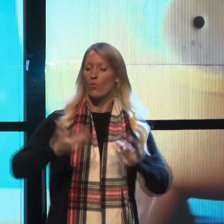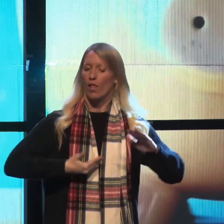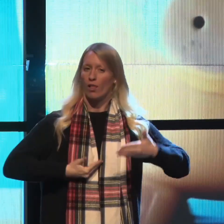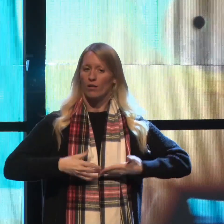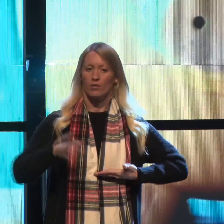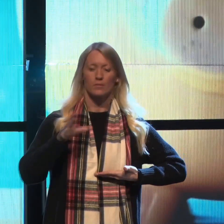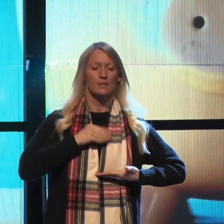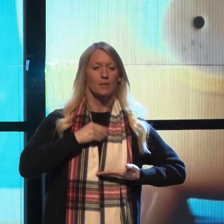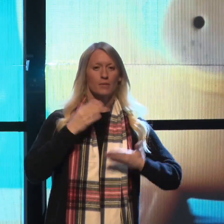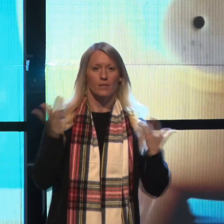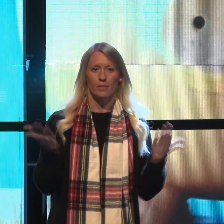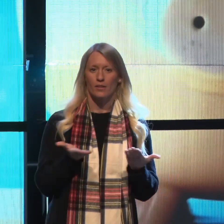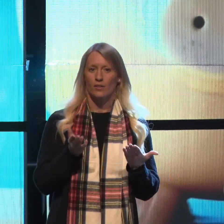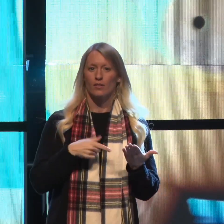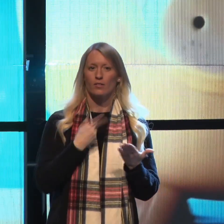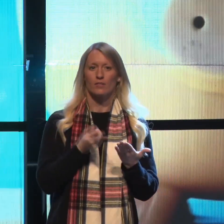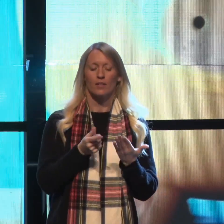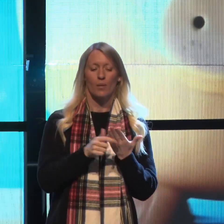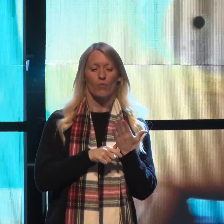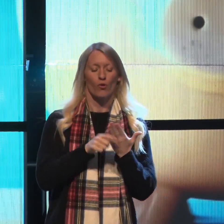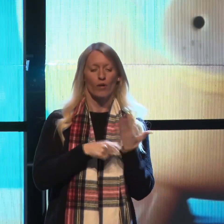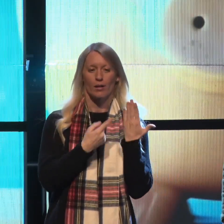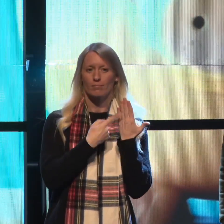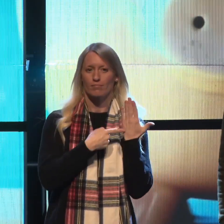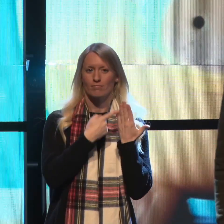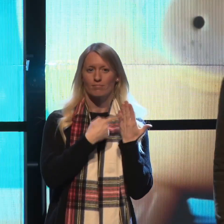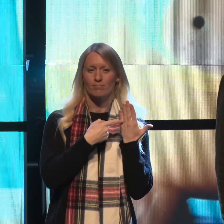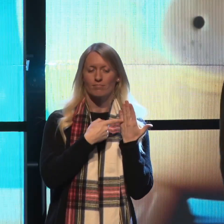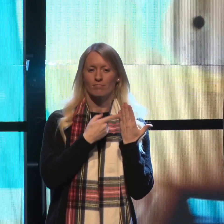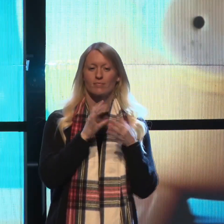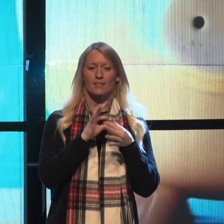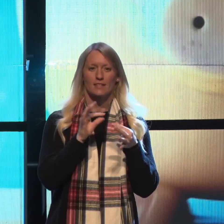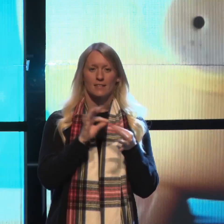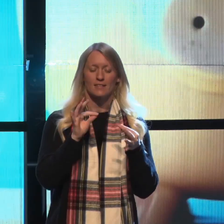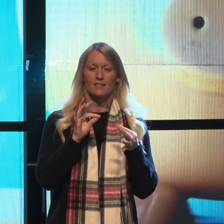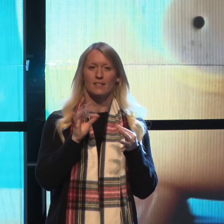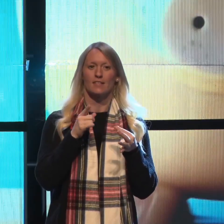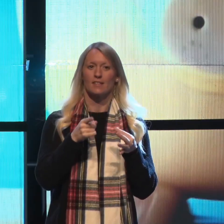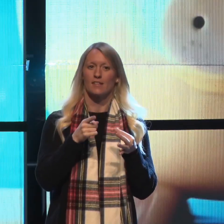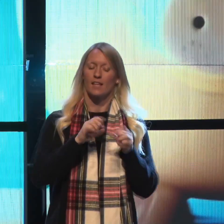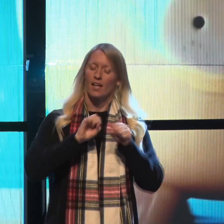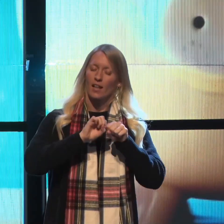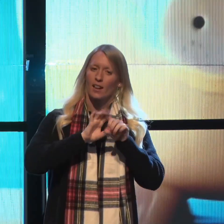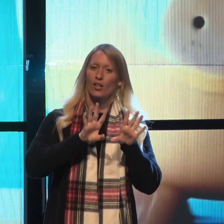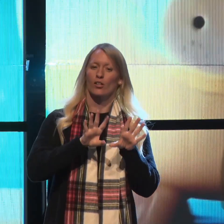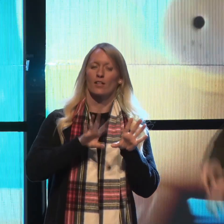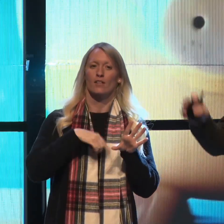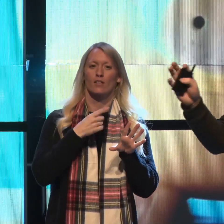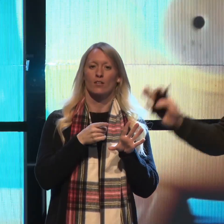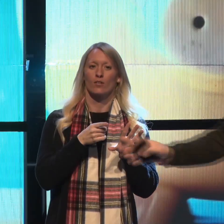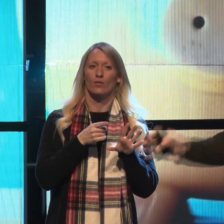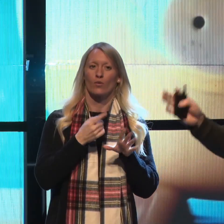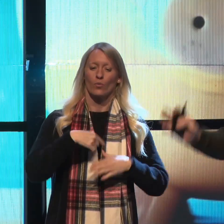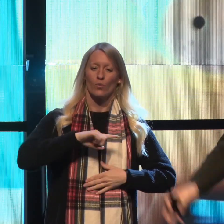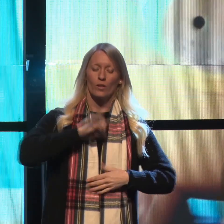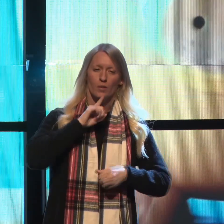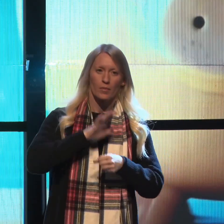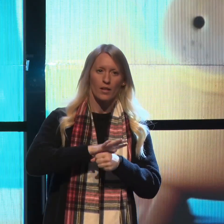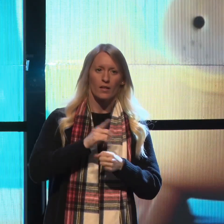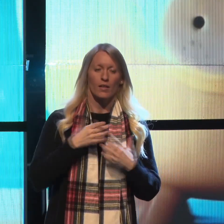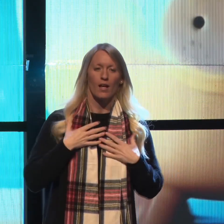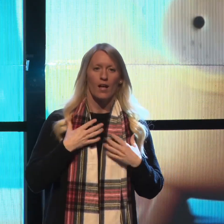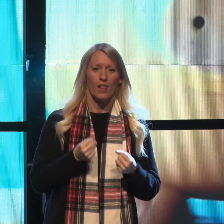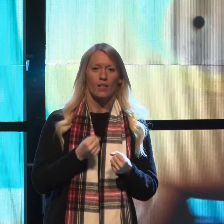very clearly on the back of our program. Every place else, that we are committed to the health and safety of every person